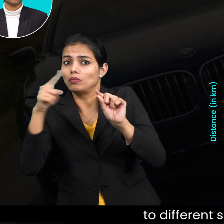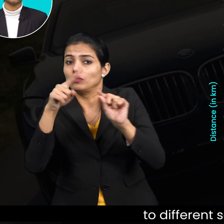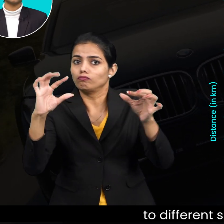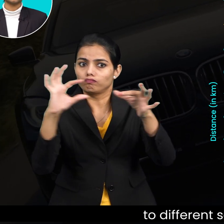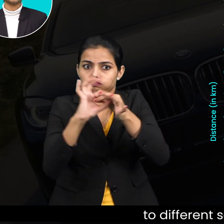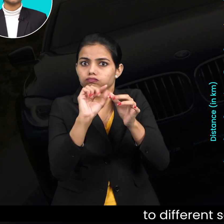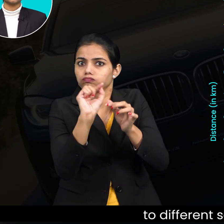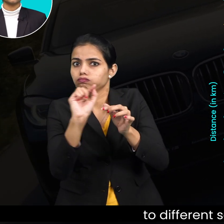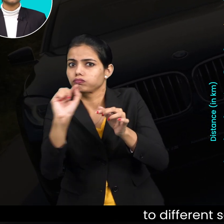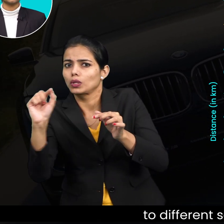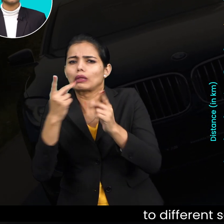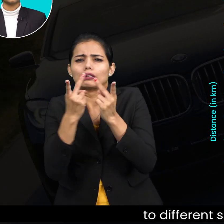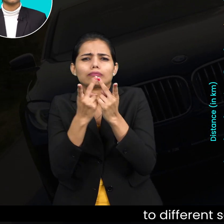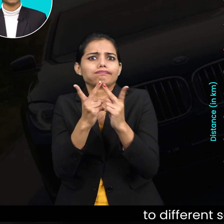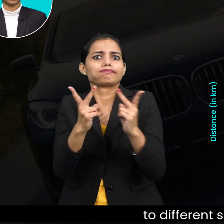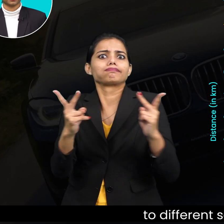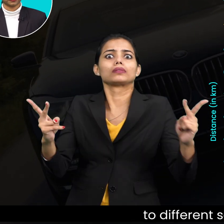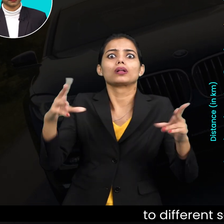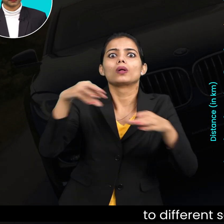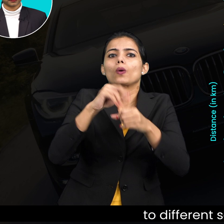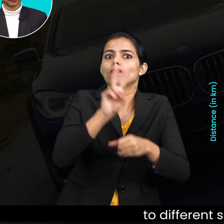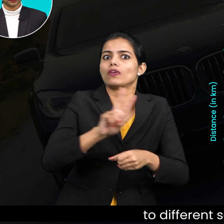values.